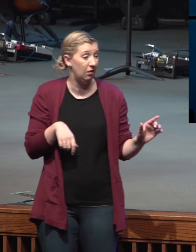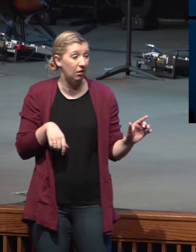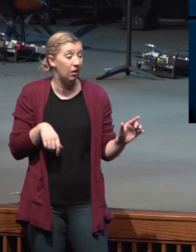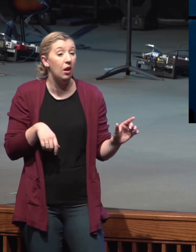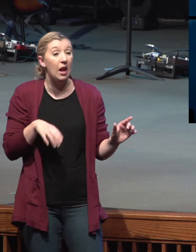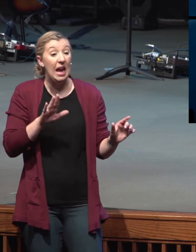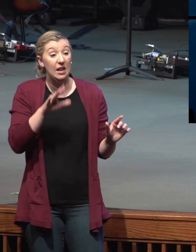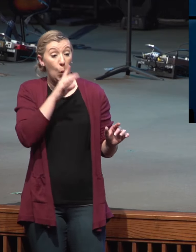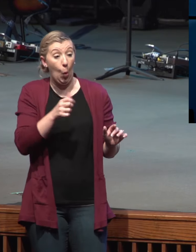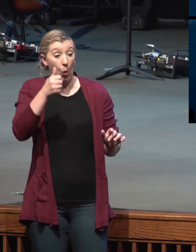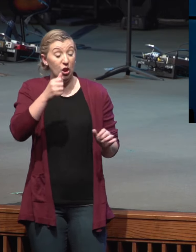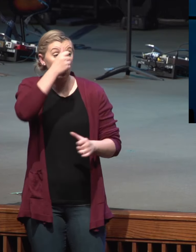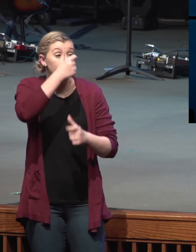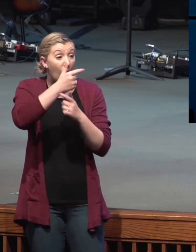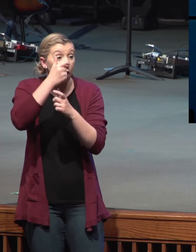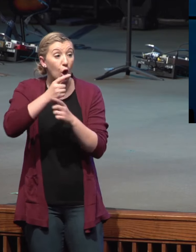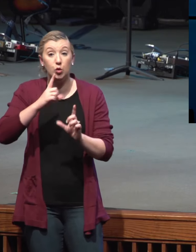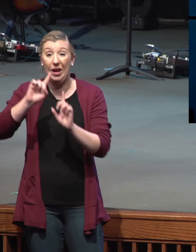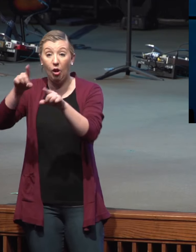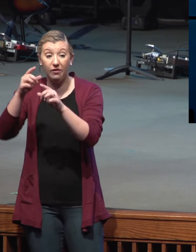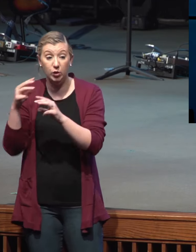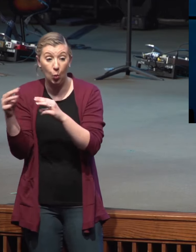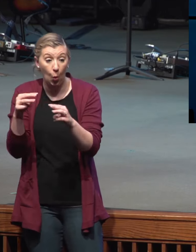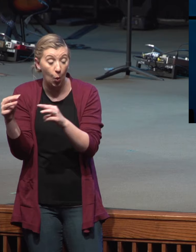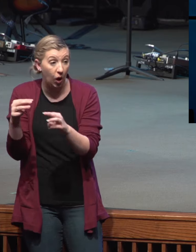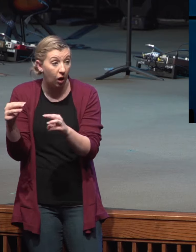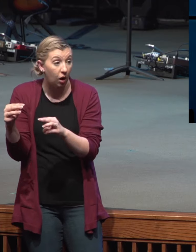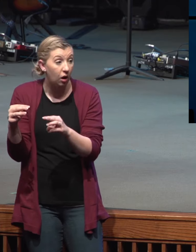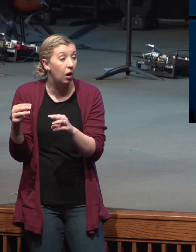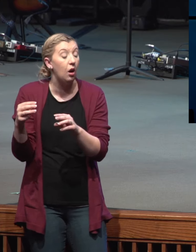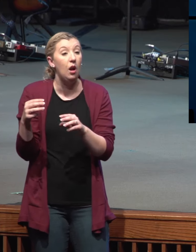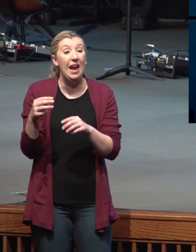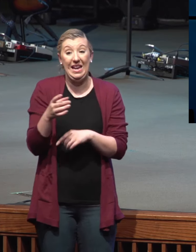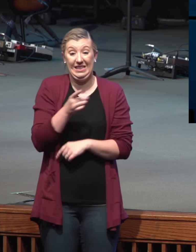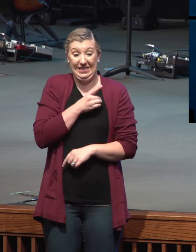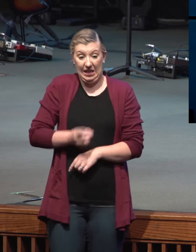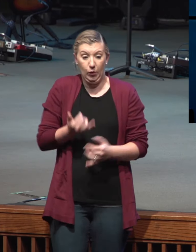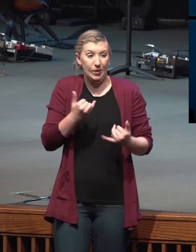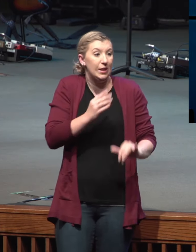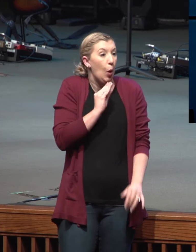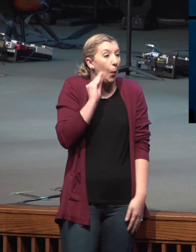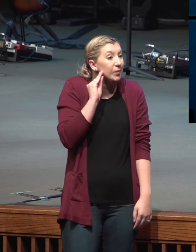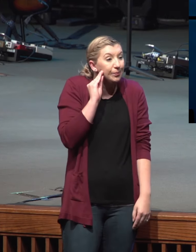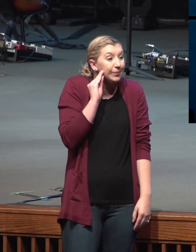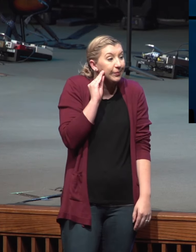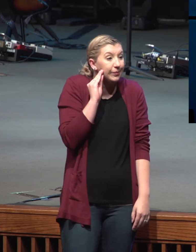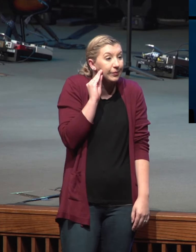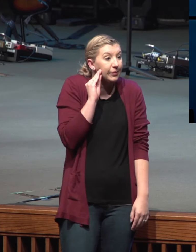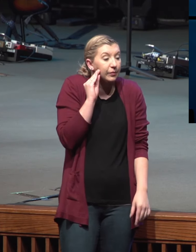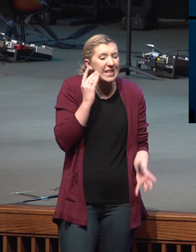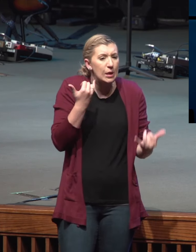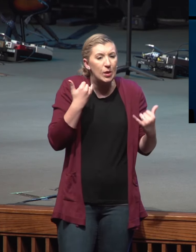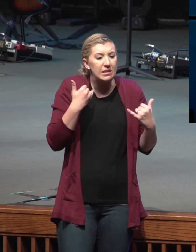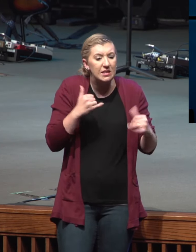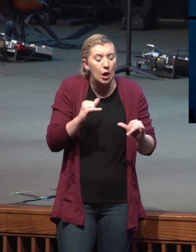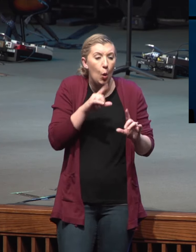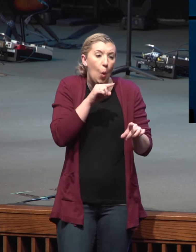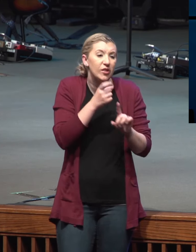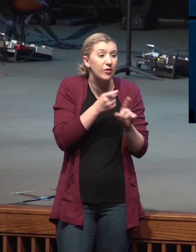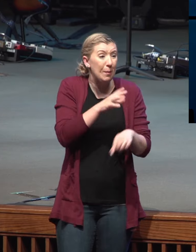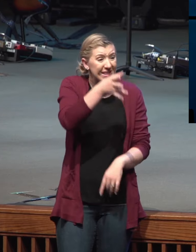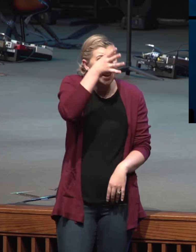His older brothers were off at war, and David was still at home. He was still taking orders from